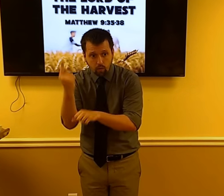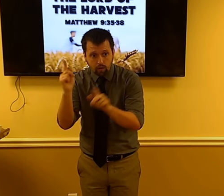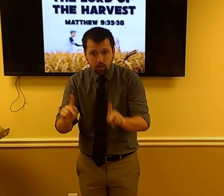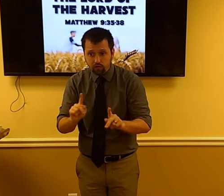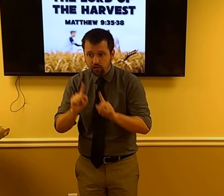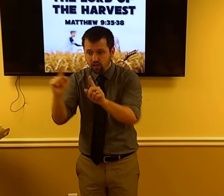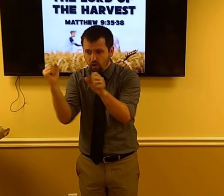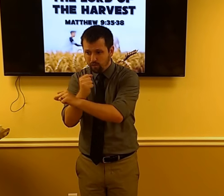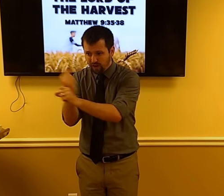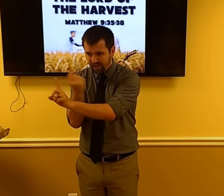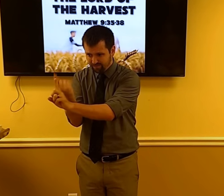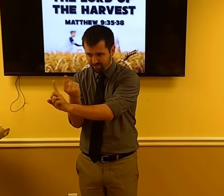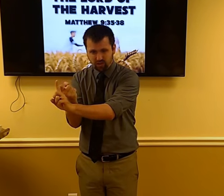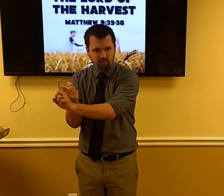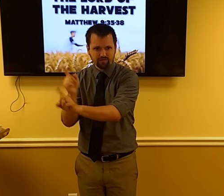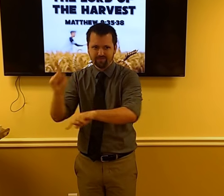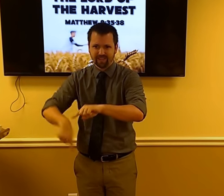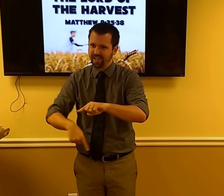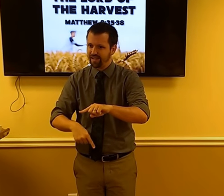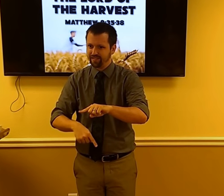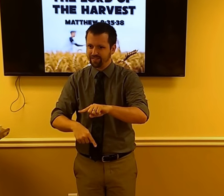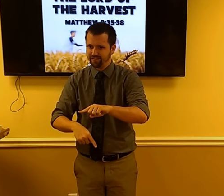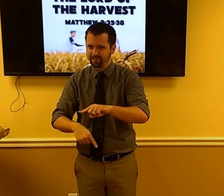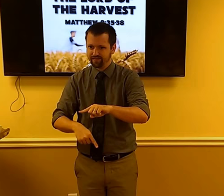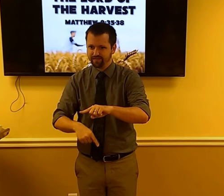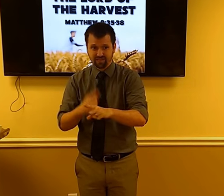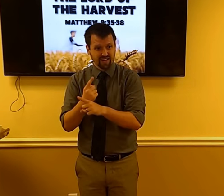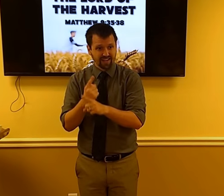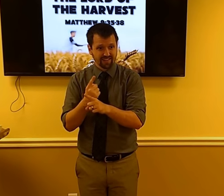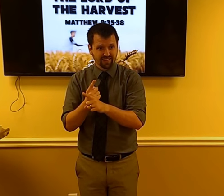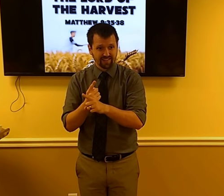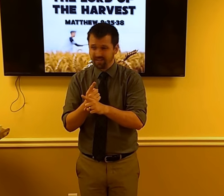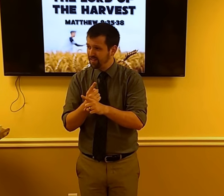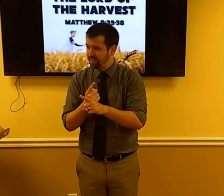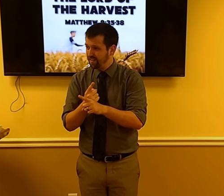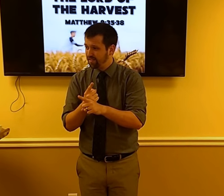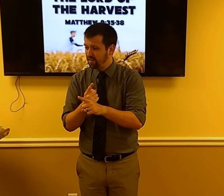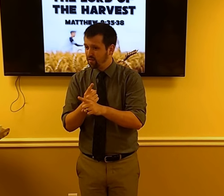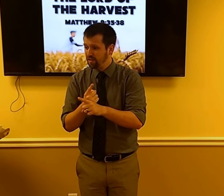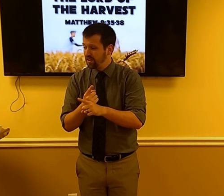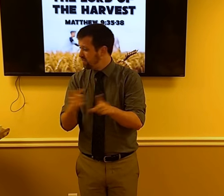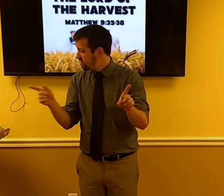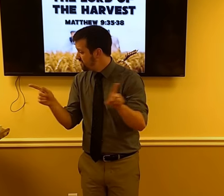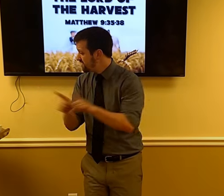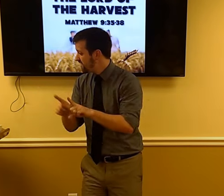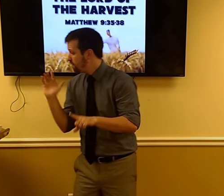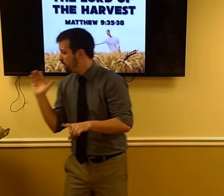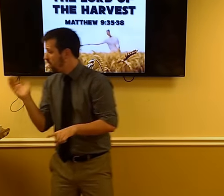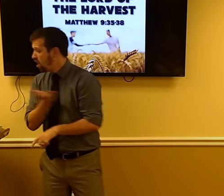One person can go fight alone? Can't. Right? Right. So just the same,